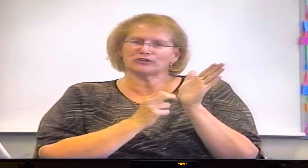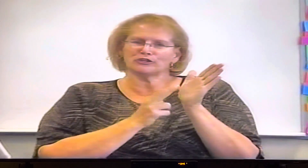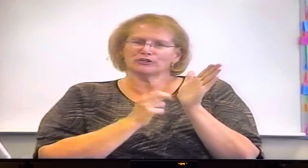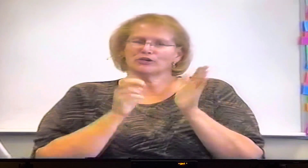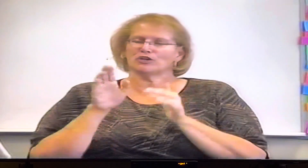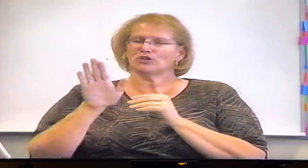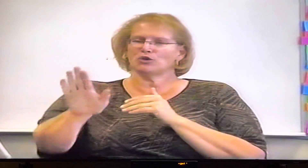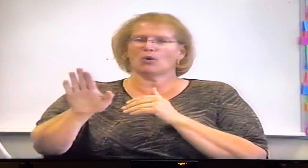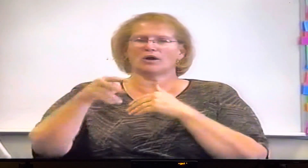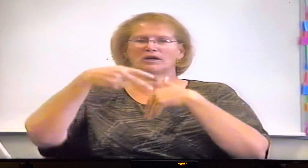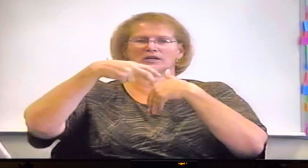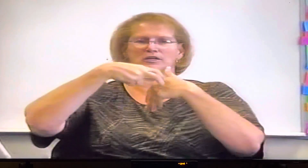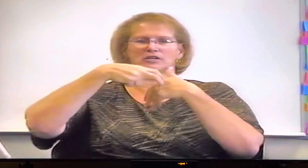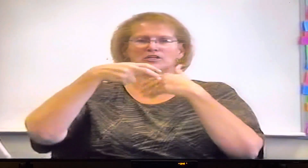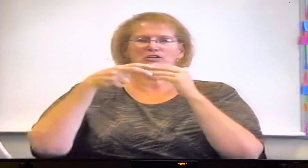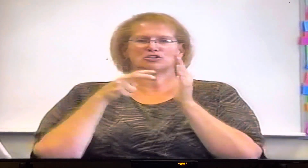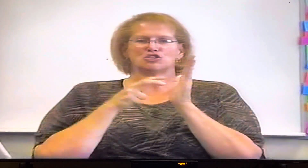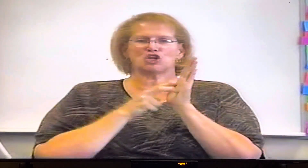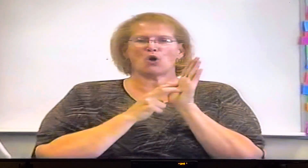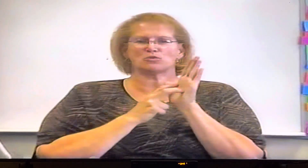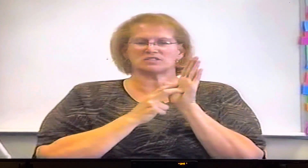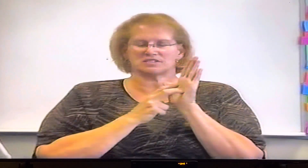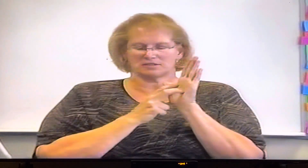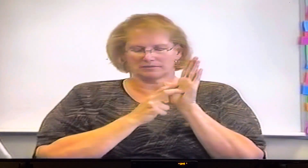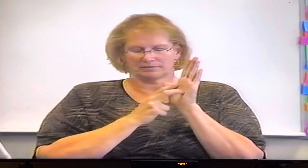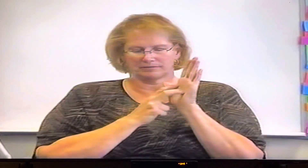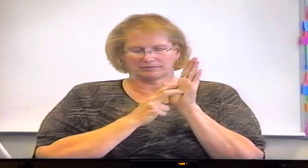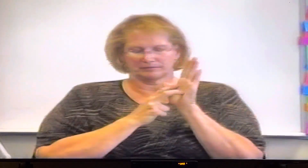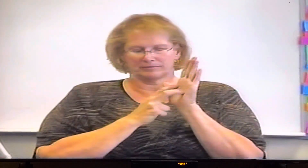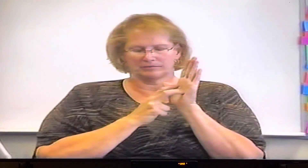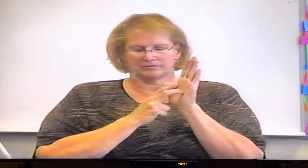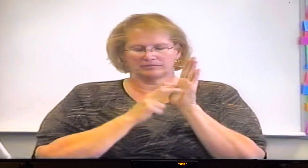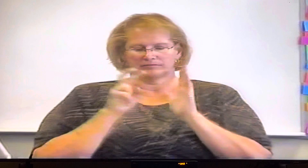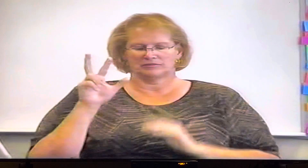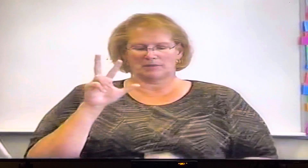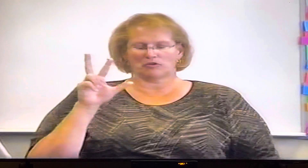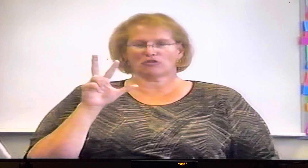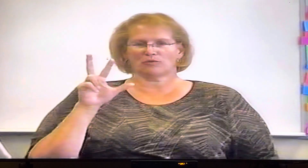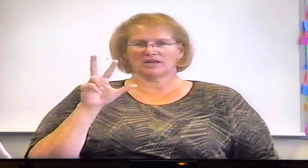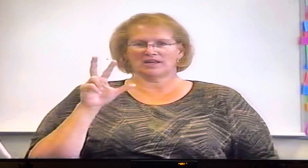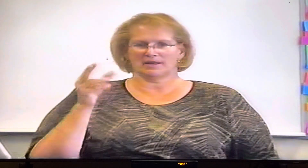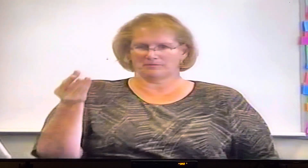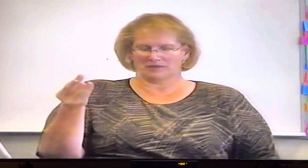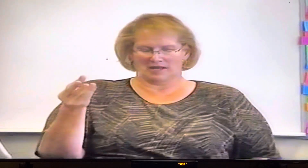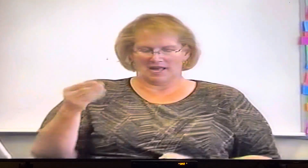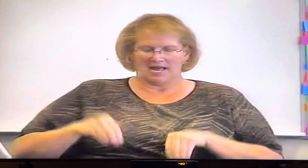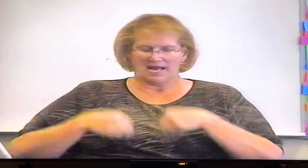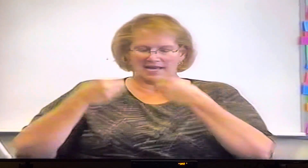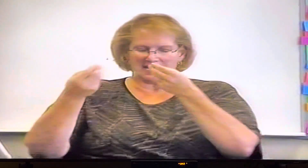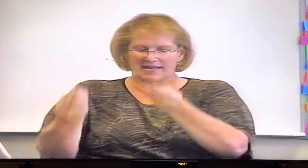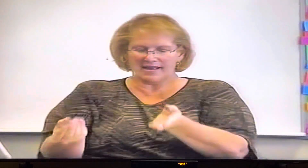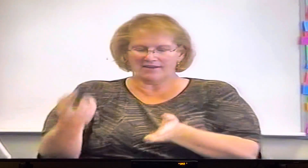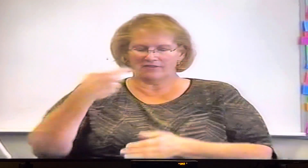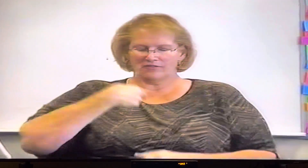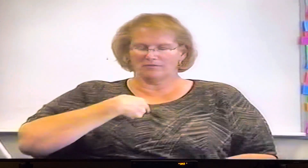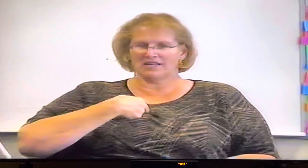butter your toast. Number 3, Give